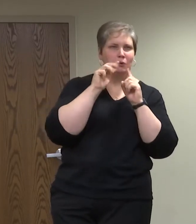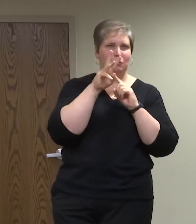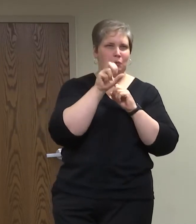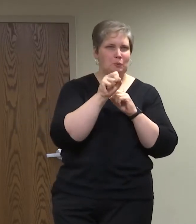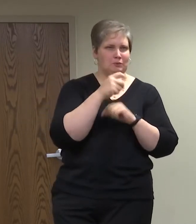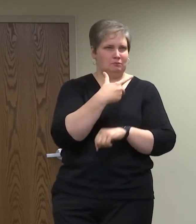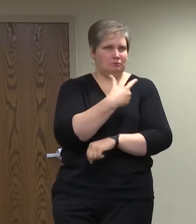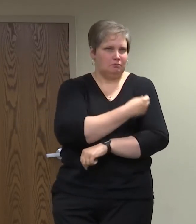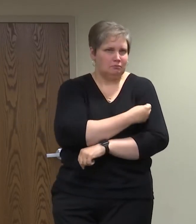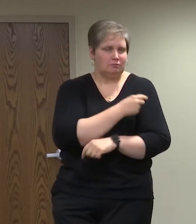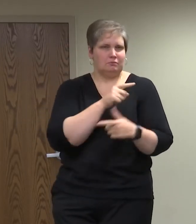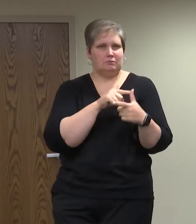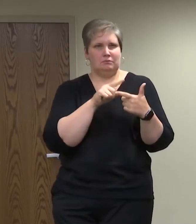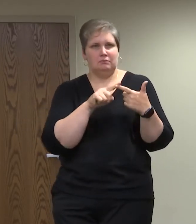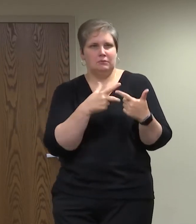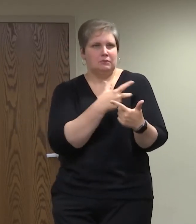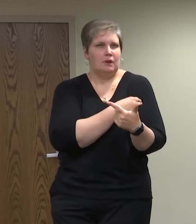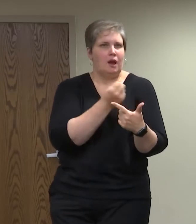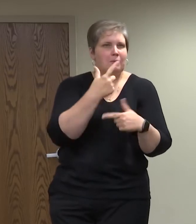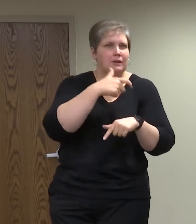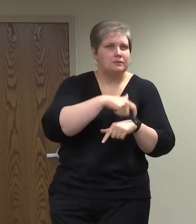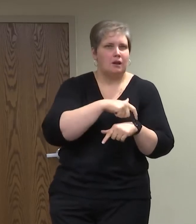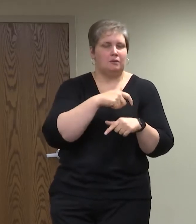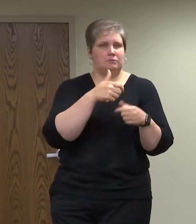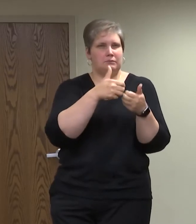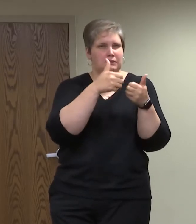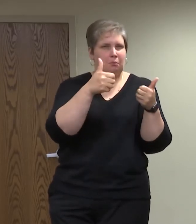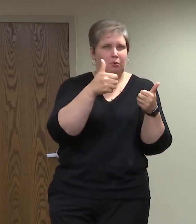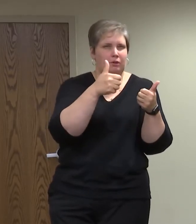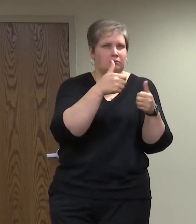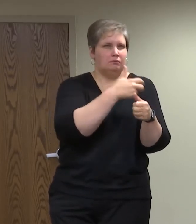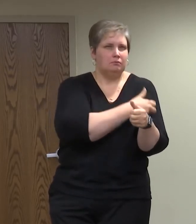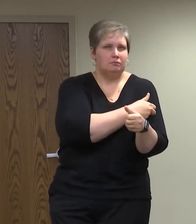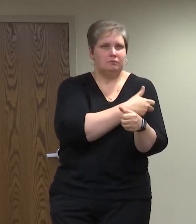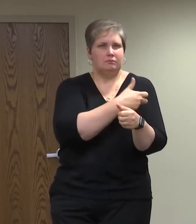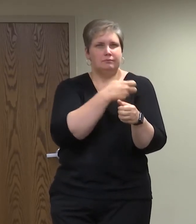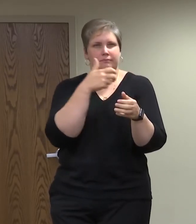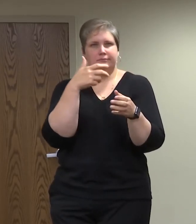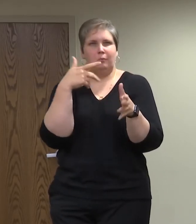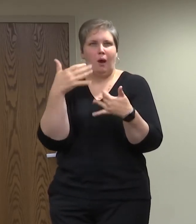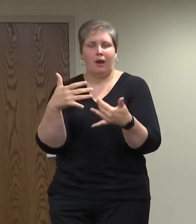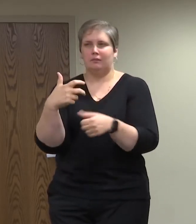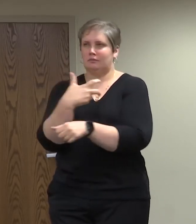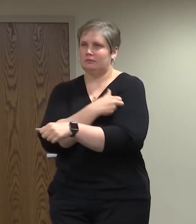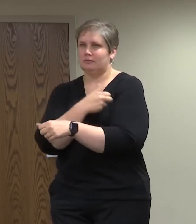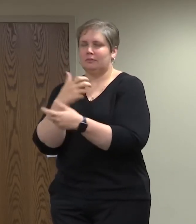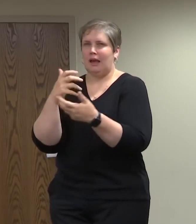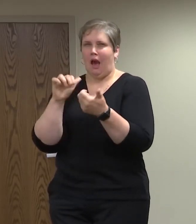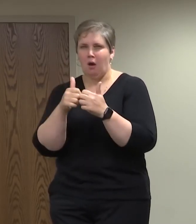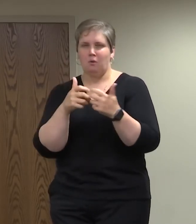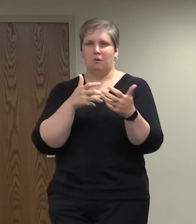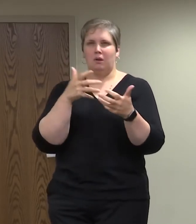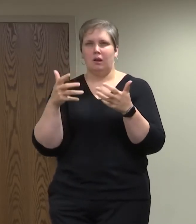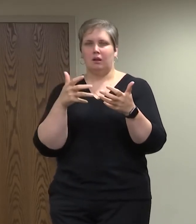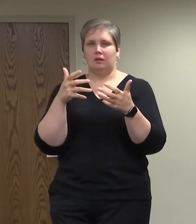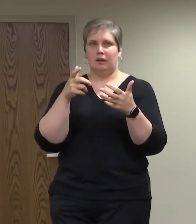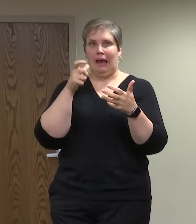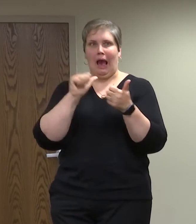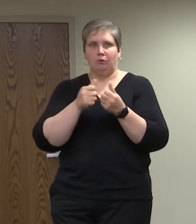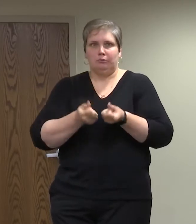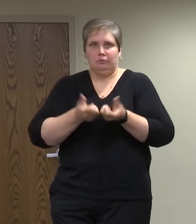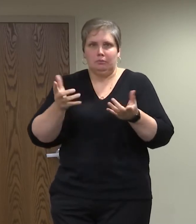look like, how many doses will it take, how far apart do they have to be administered, how are we going to get it to everybody, who's our